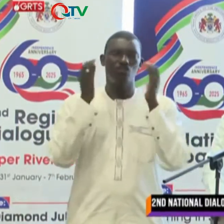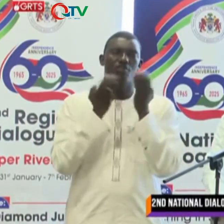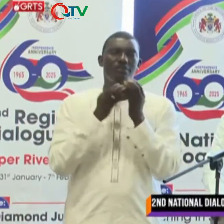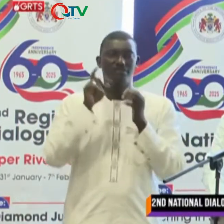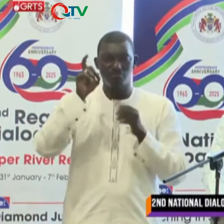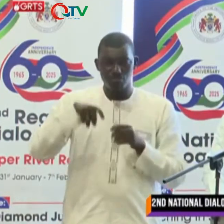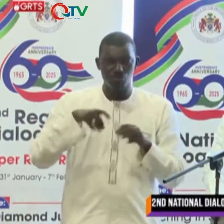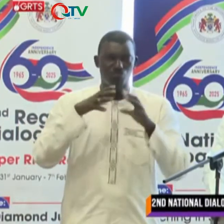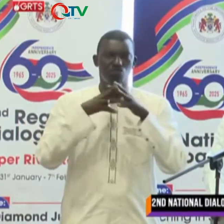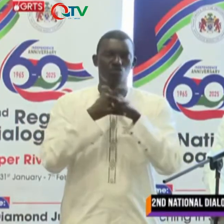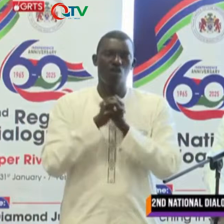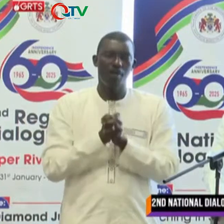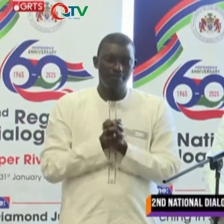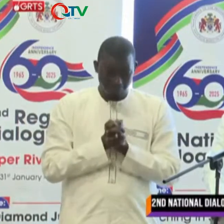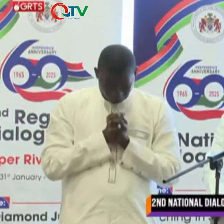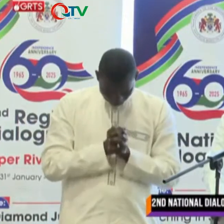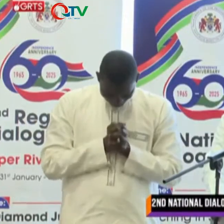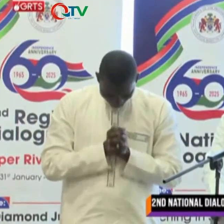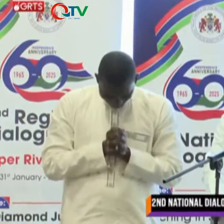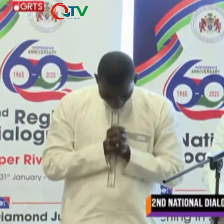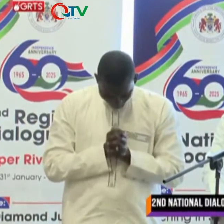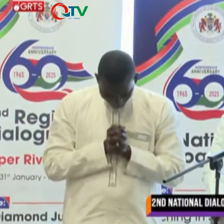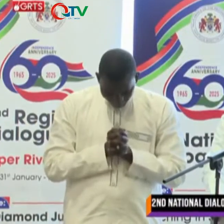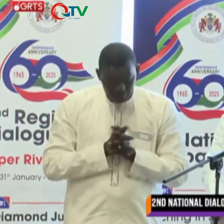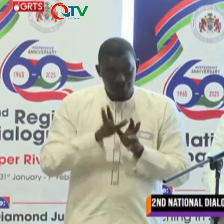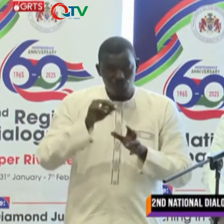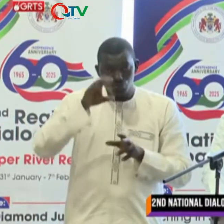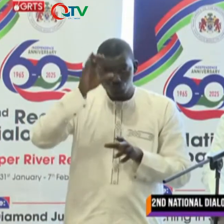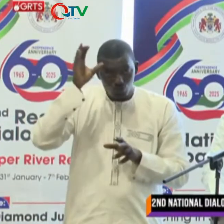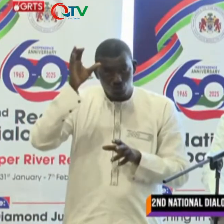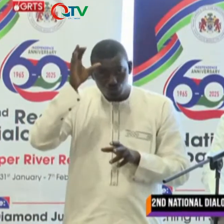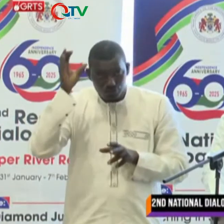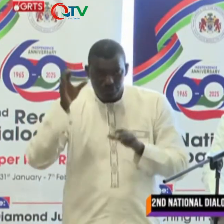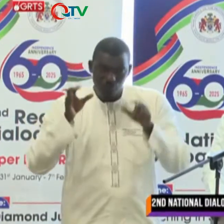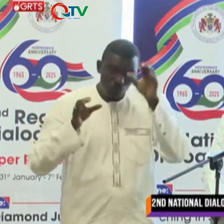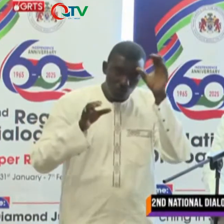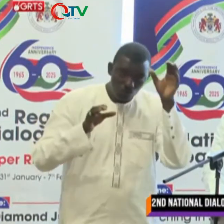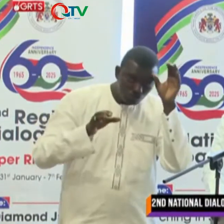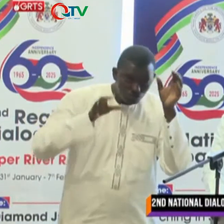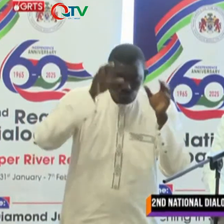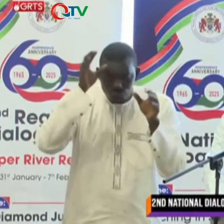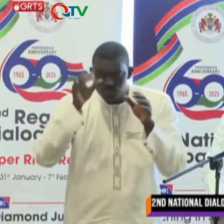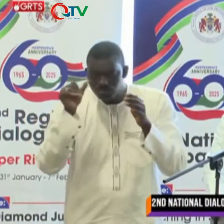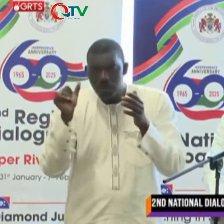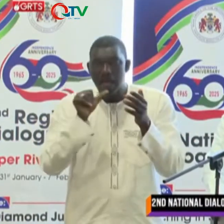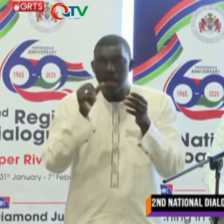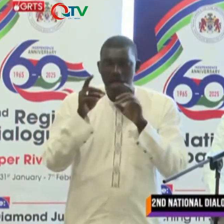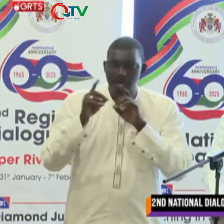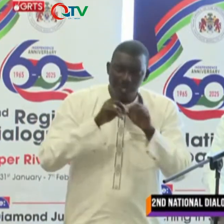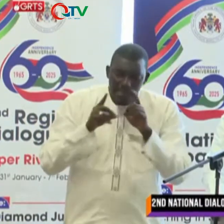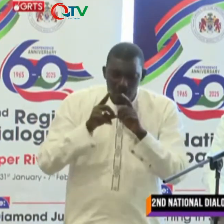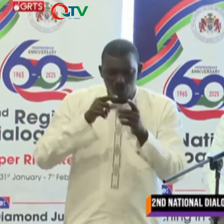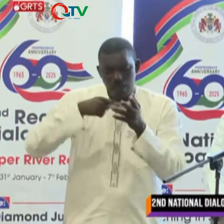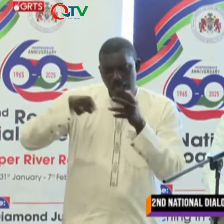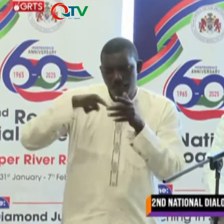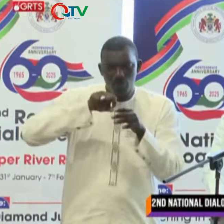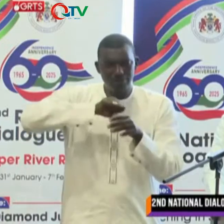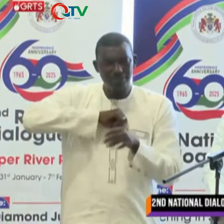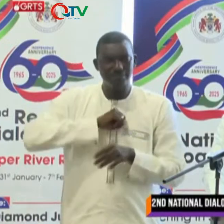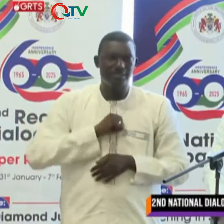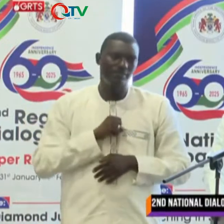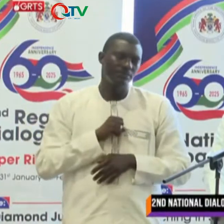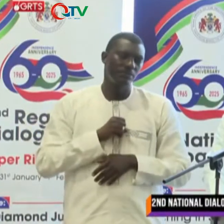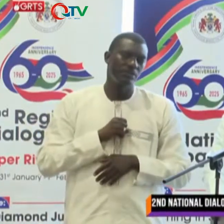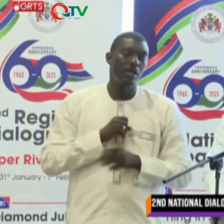cooperate, collaborate, hold consultations, and dialogue between and across themselves.